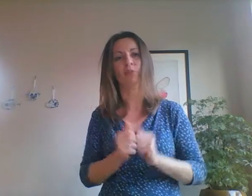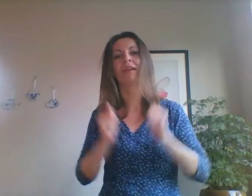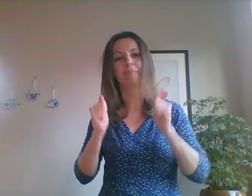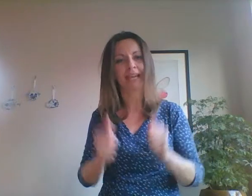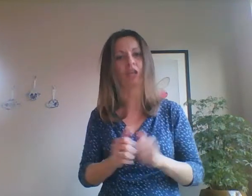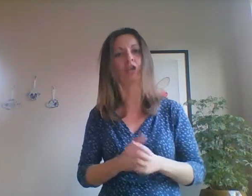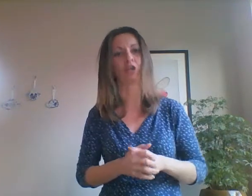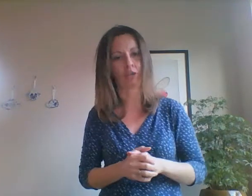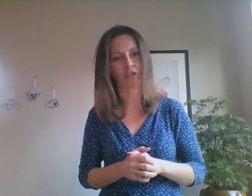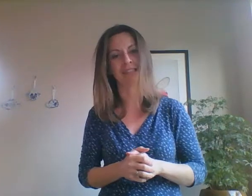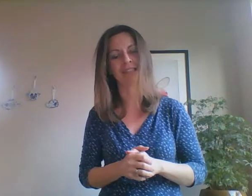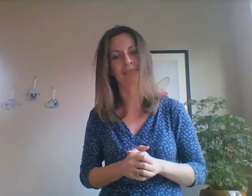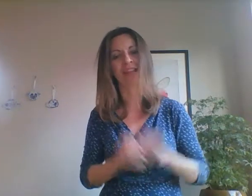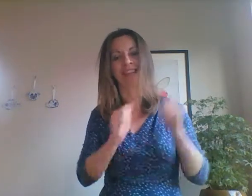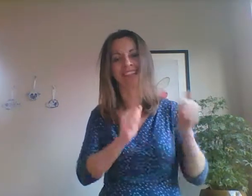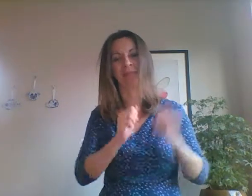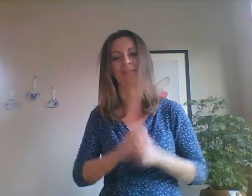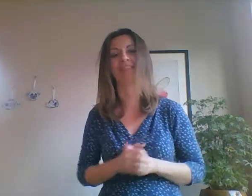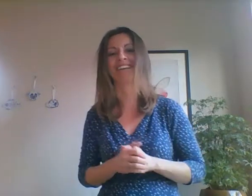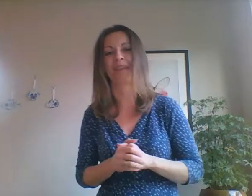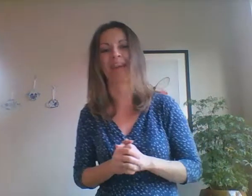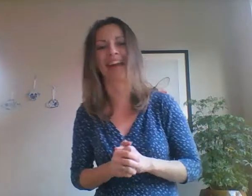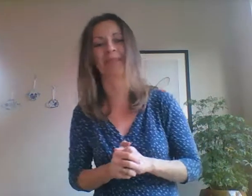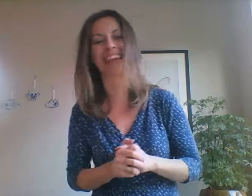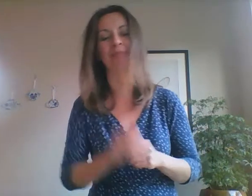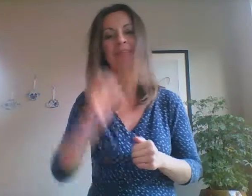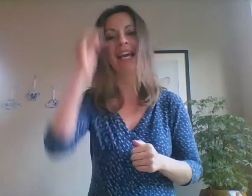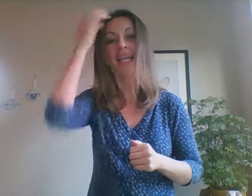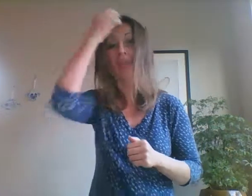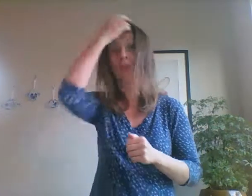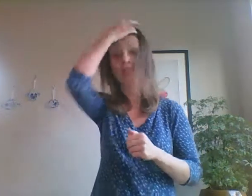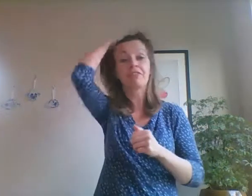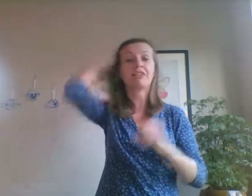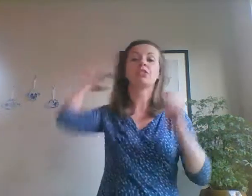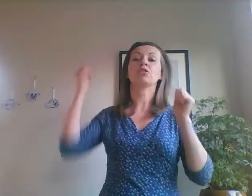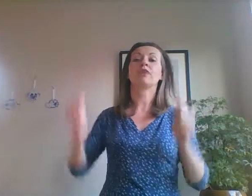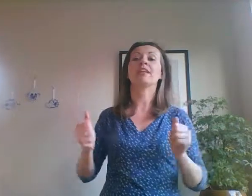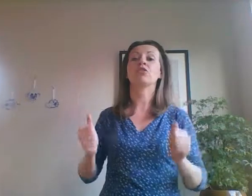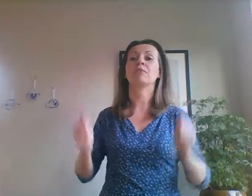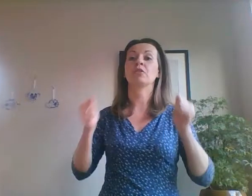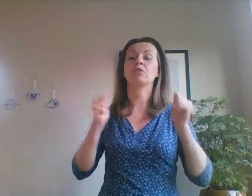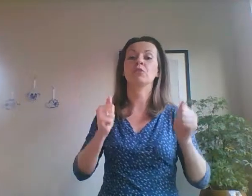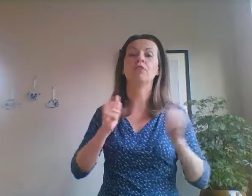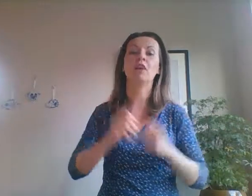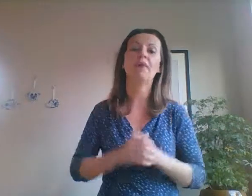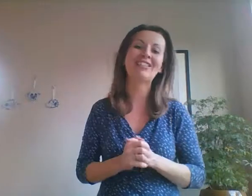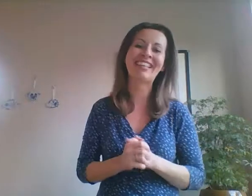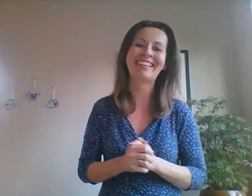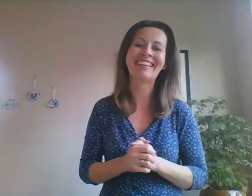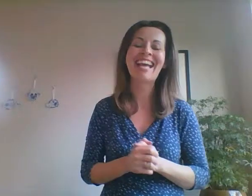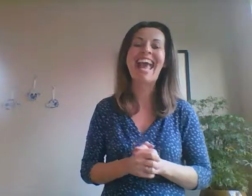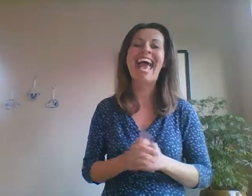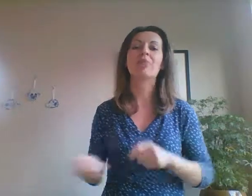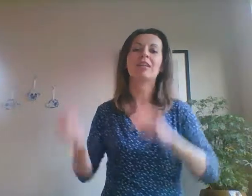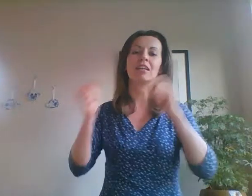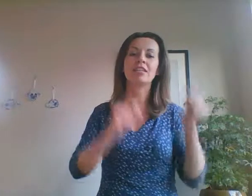the main conclusions? And examples are coming up again. So those are the first 2 strategies. I'm going to move on, pause here, and we're going to continue